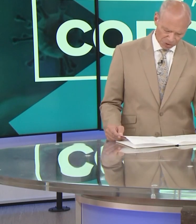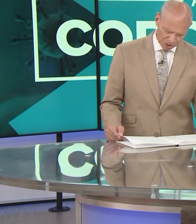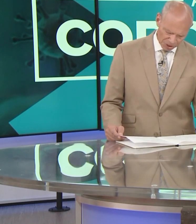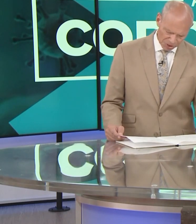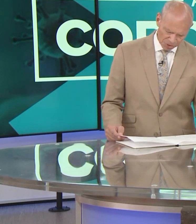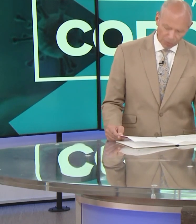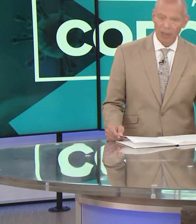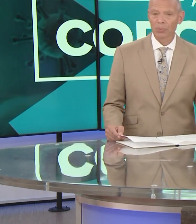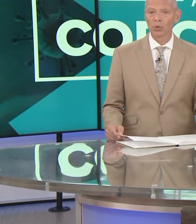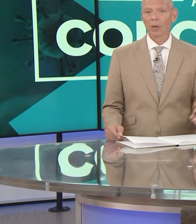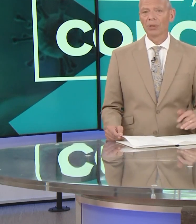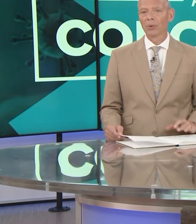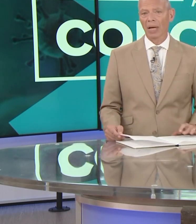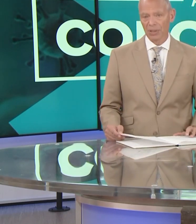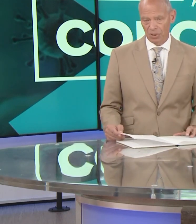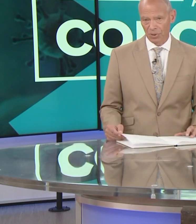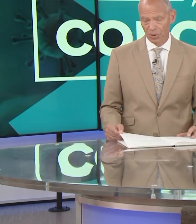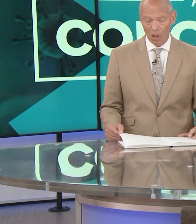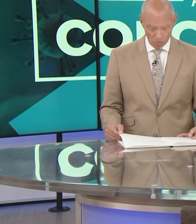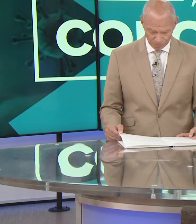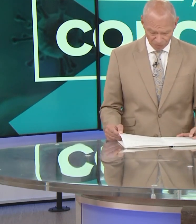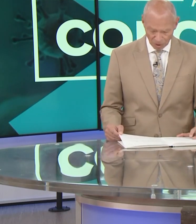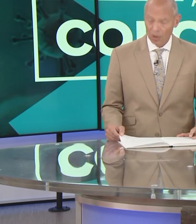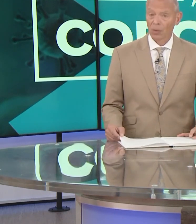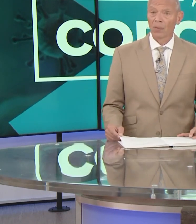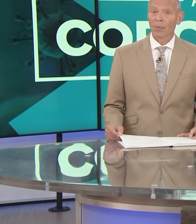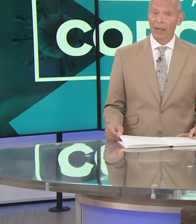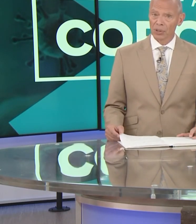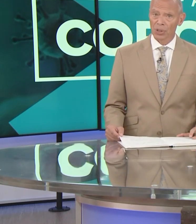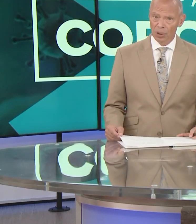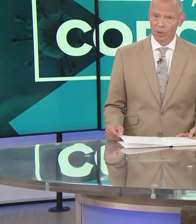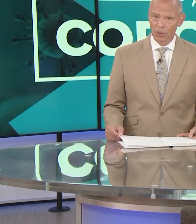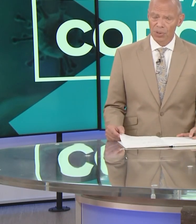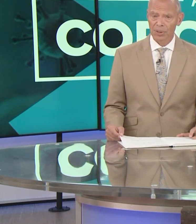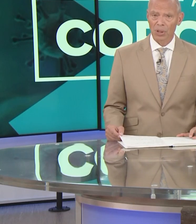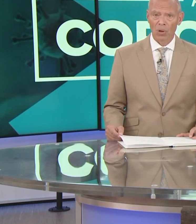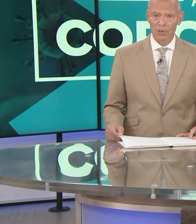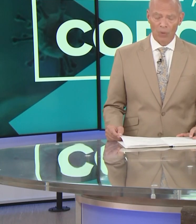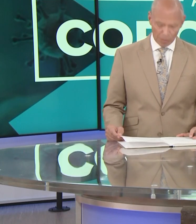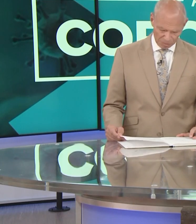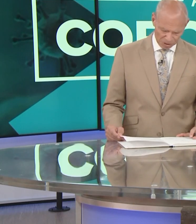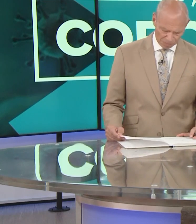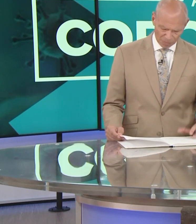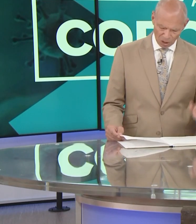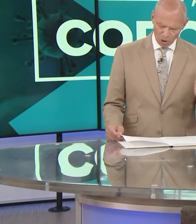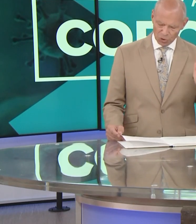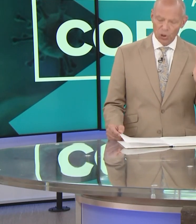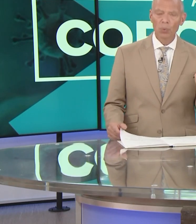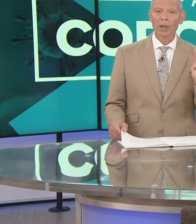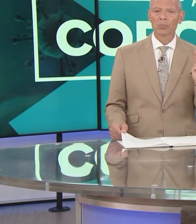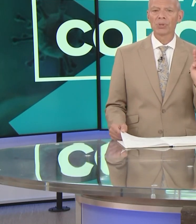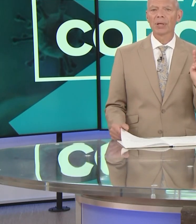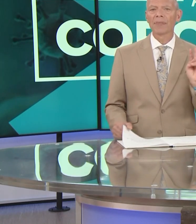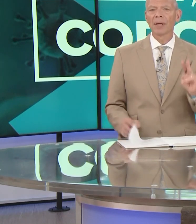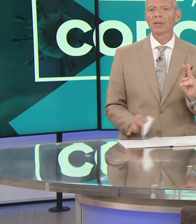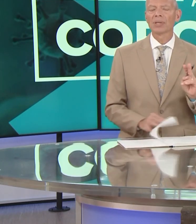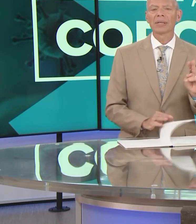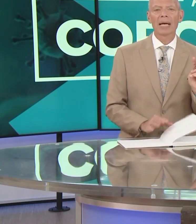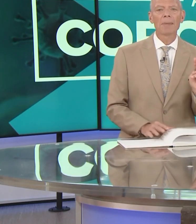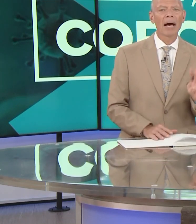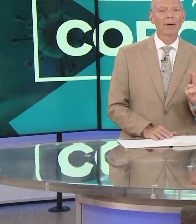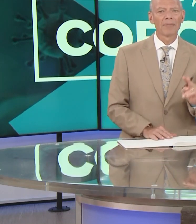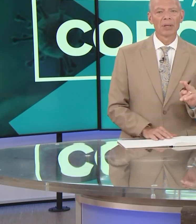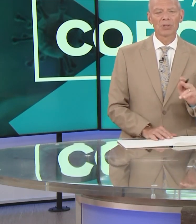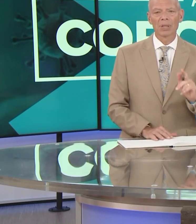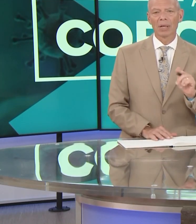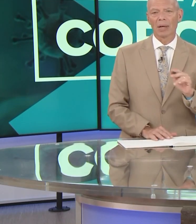recovered versus 320 new cases. So that is the good news. That's a cause for optimism. Two interesting things that